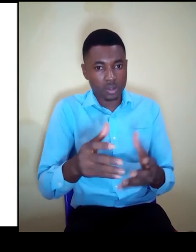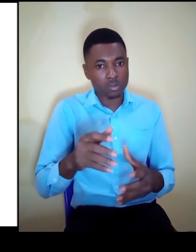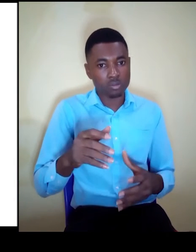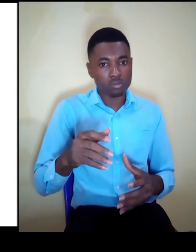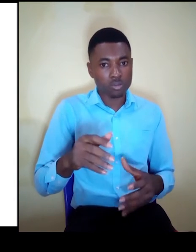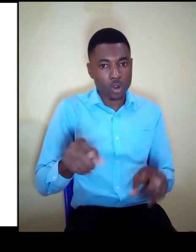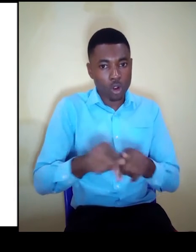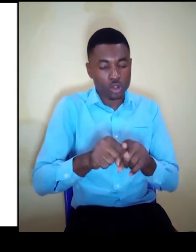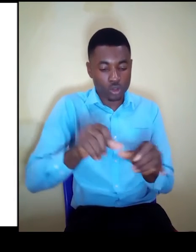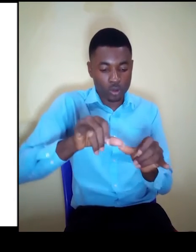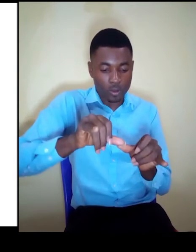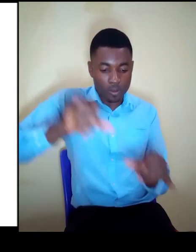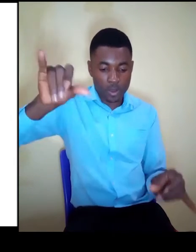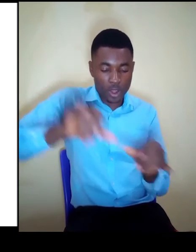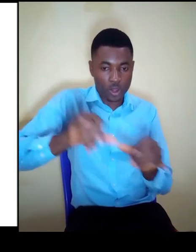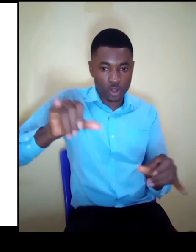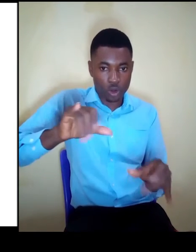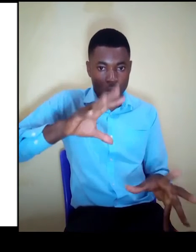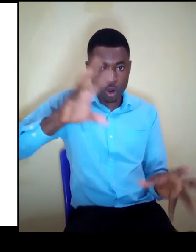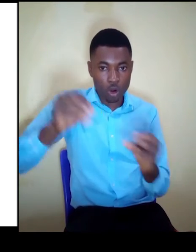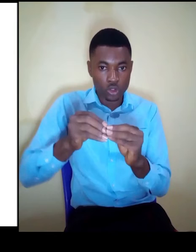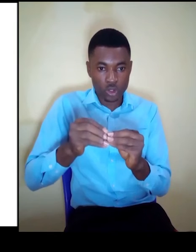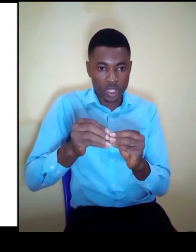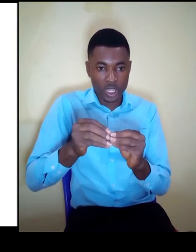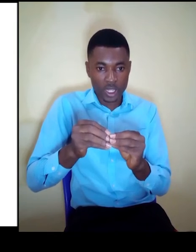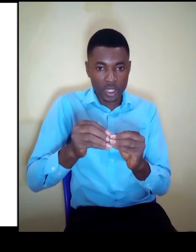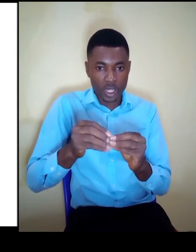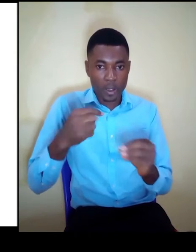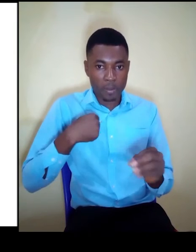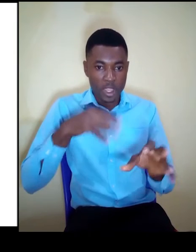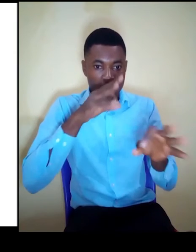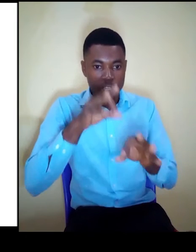entity depiction in my coding.